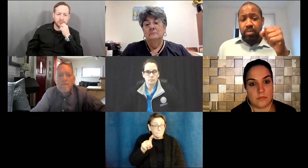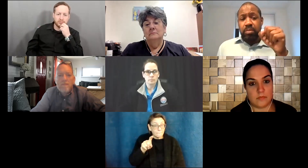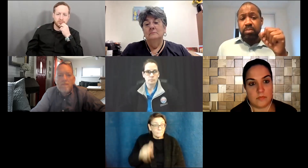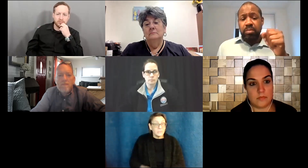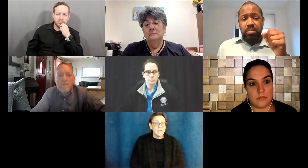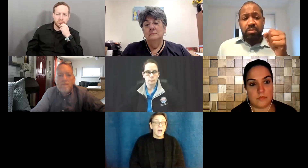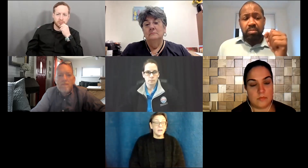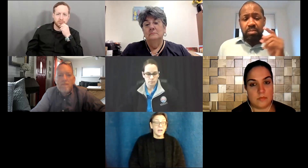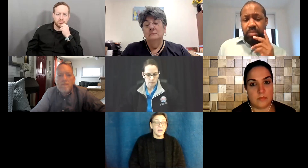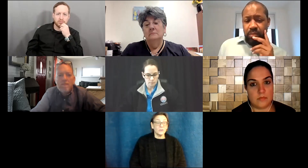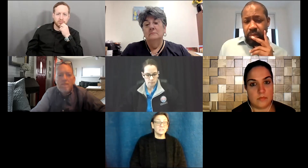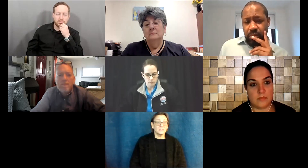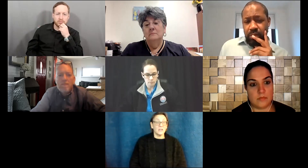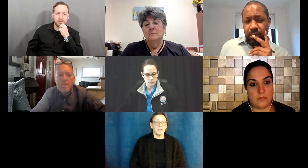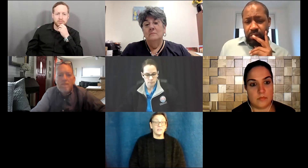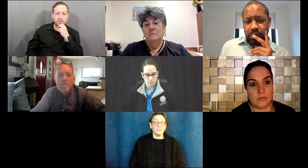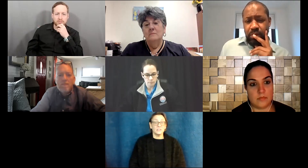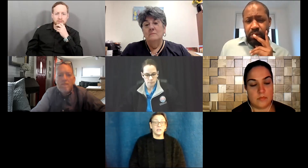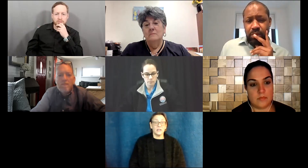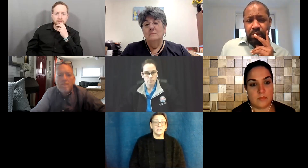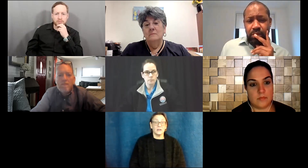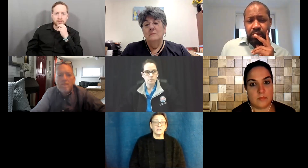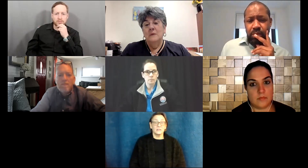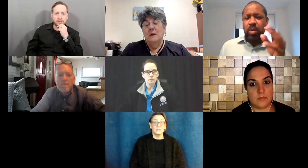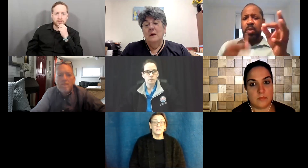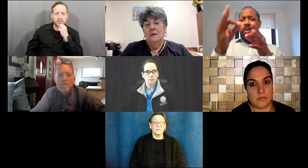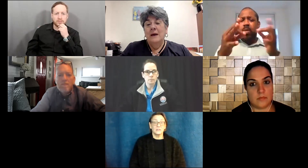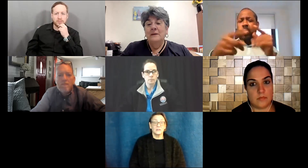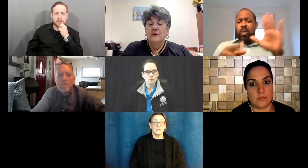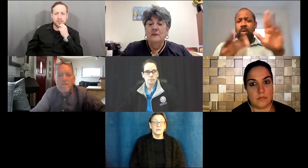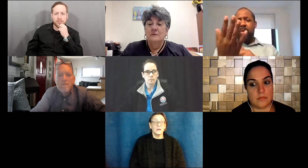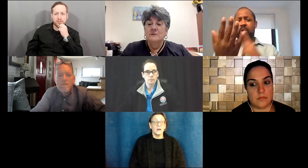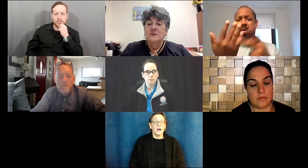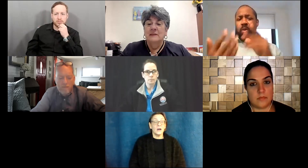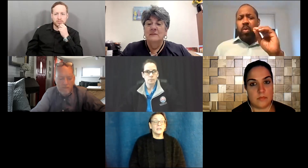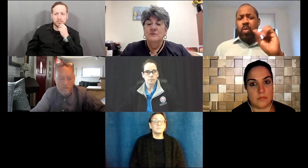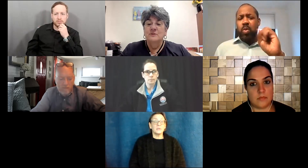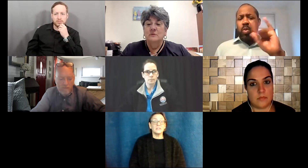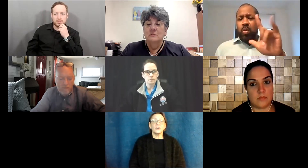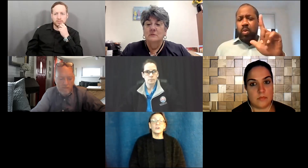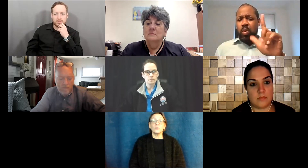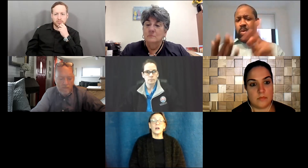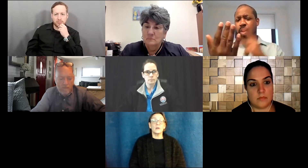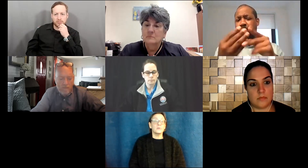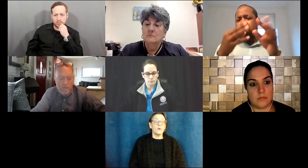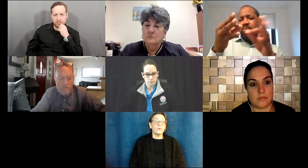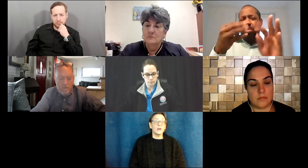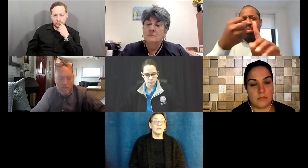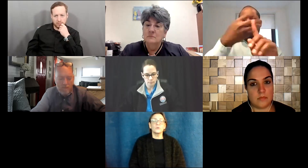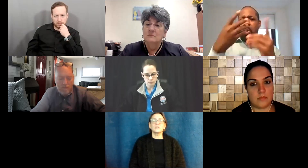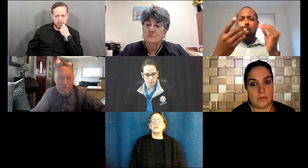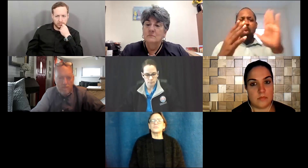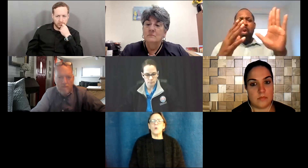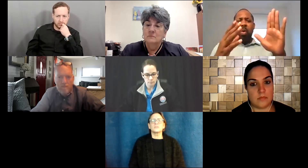Yeah, Ernest is saying, I think that's a great idea. I think to get there. Explain to her what our